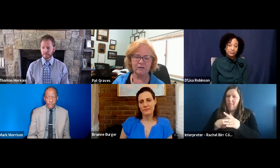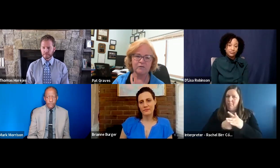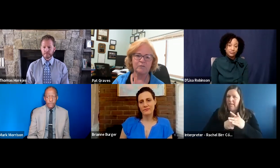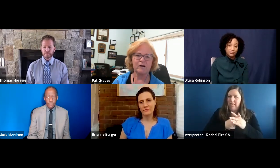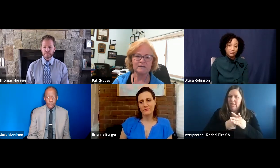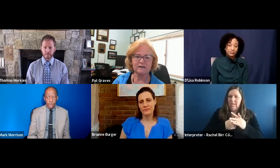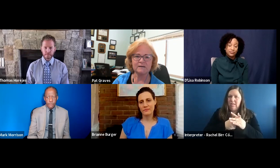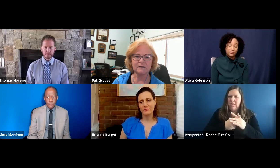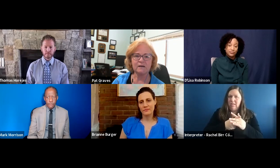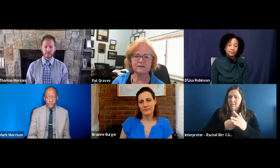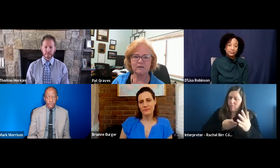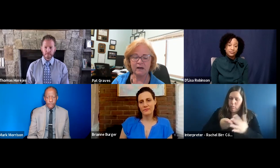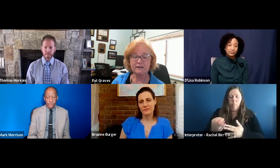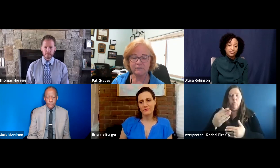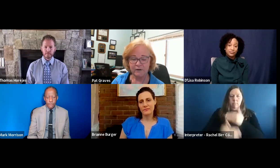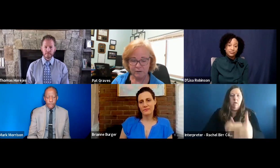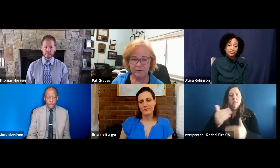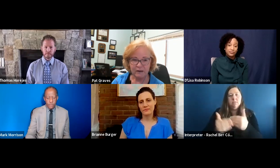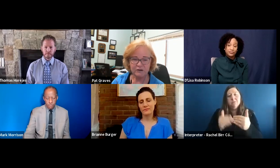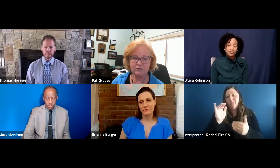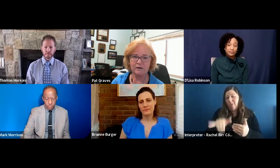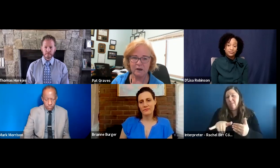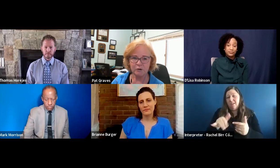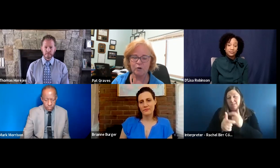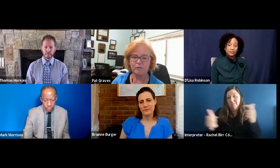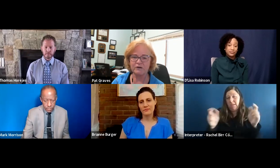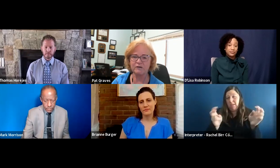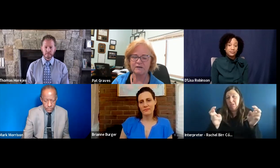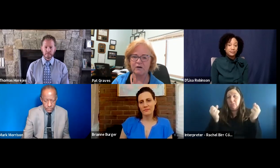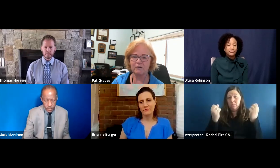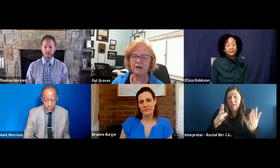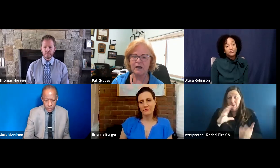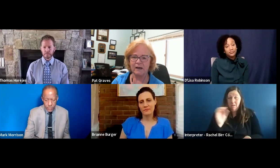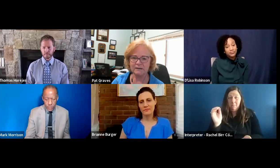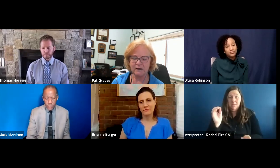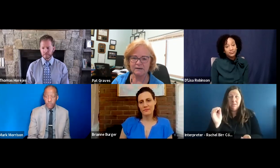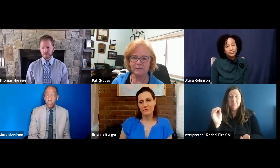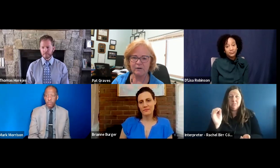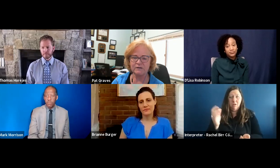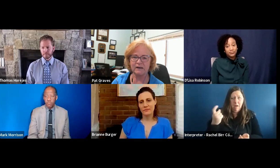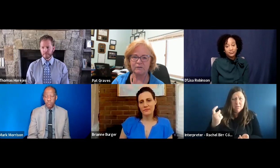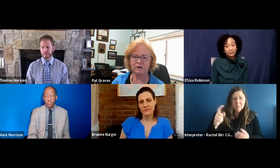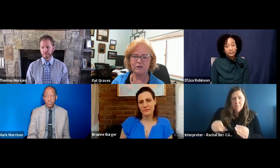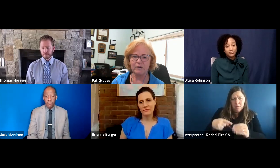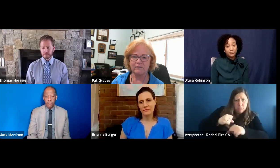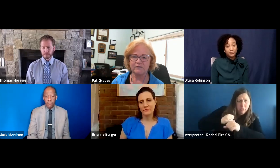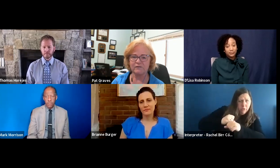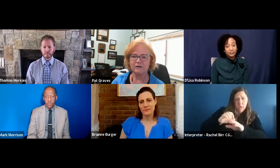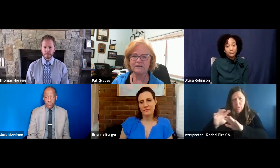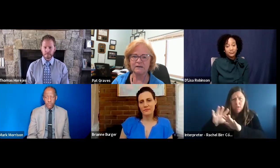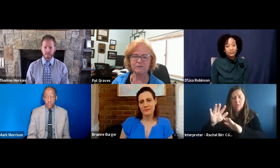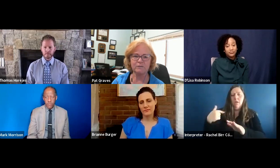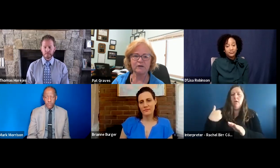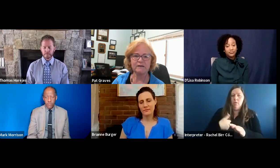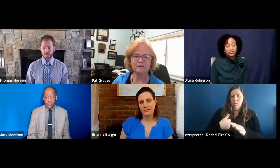way through the process. So that is a very big issue that a lot of corporations are asking us about, and we have